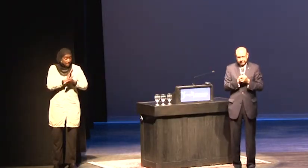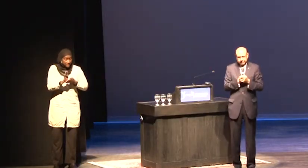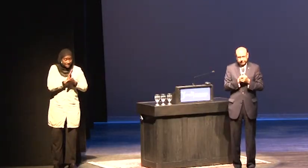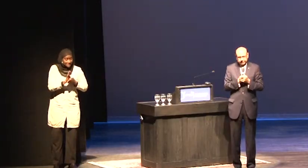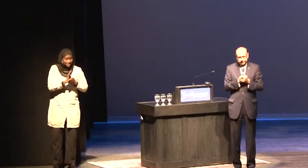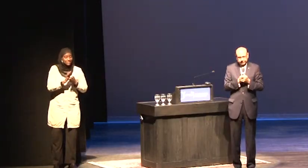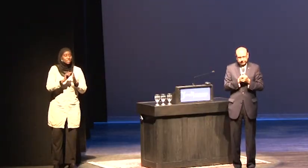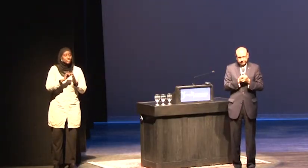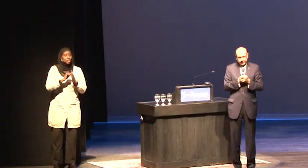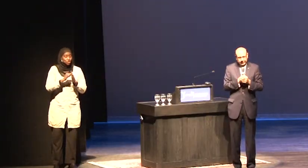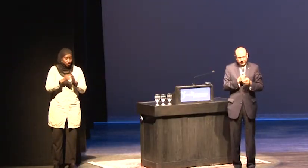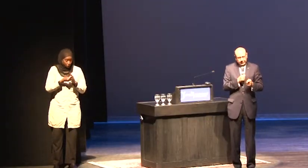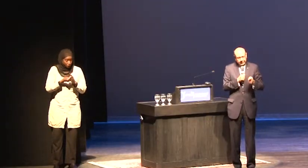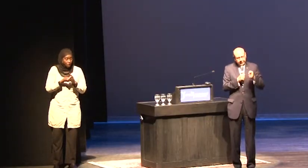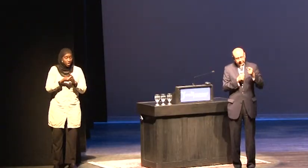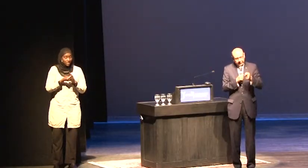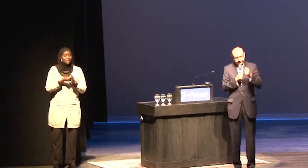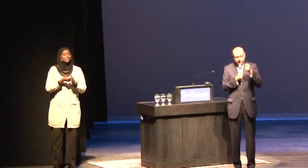immigrants.